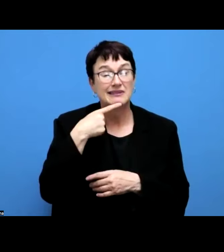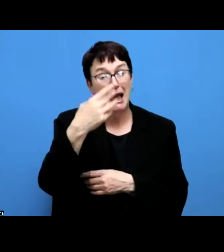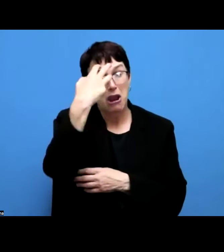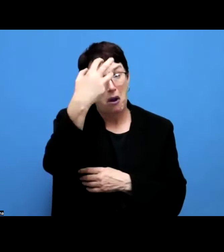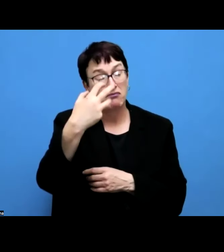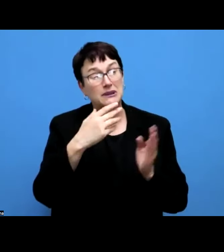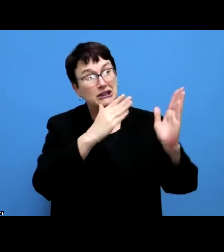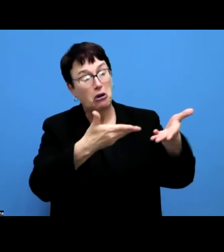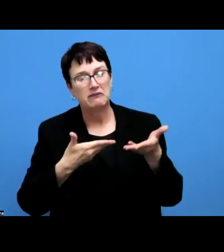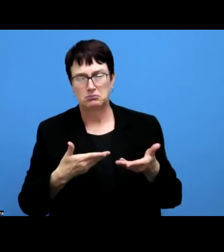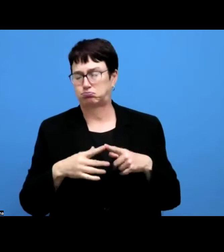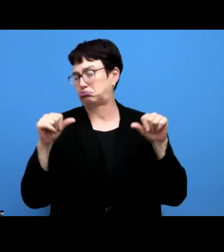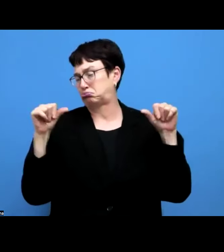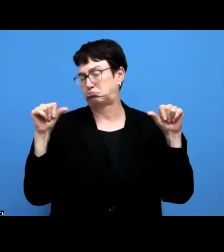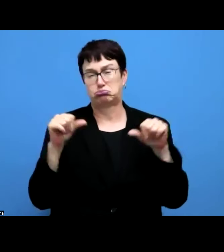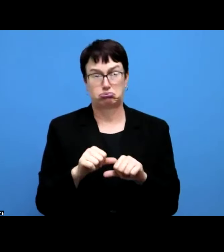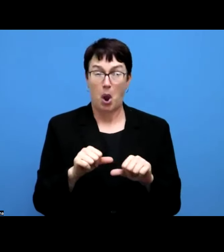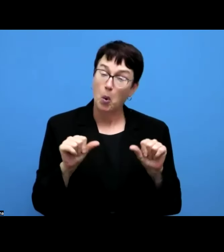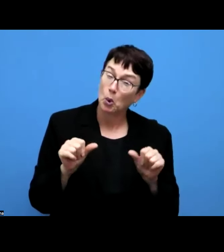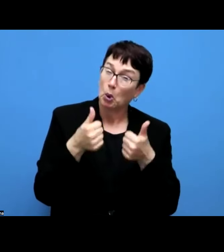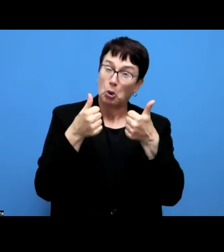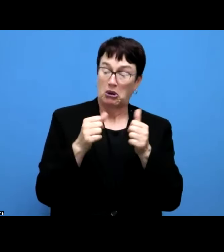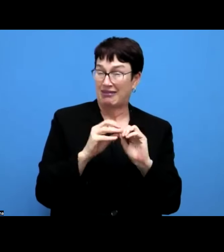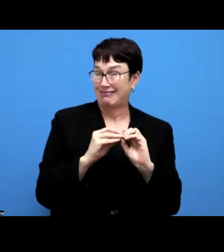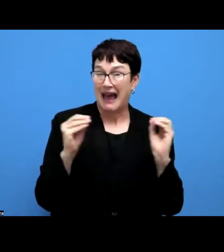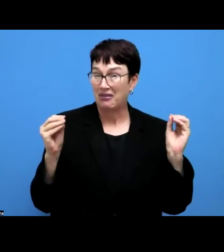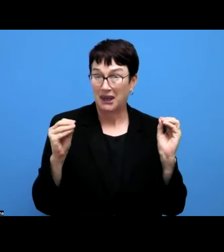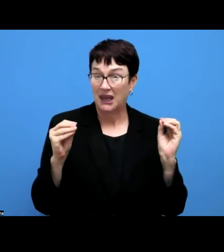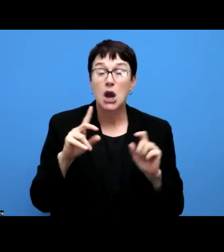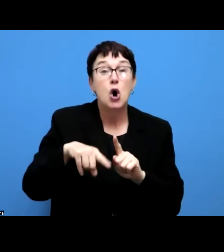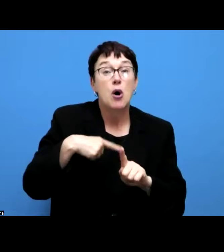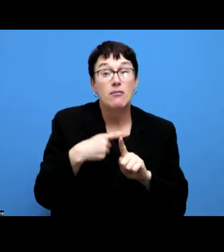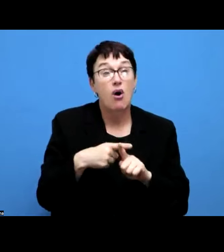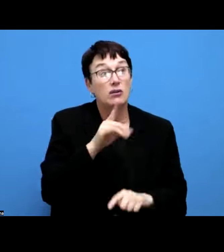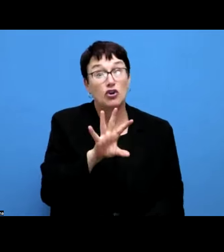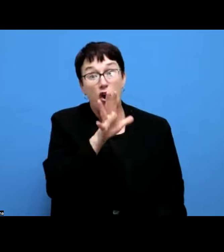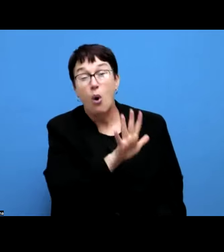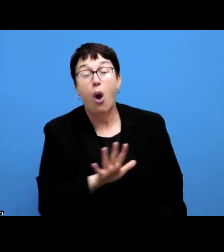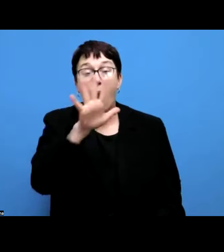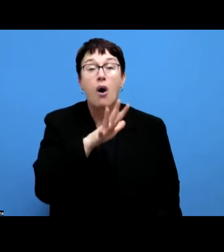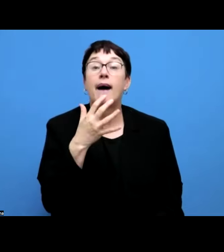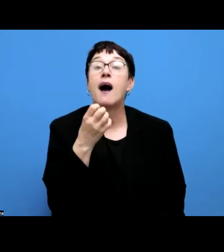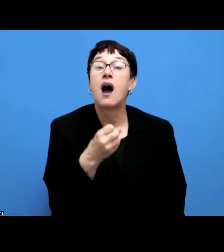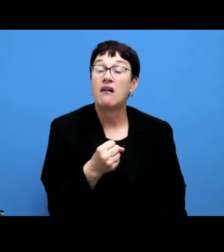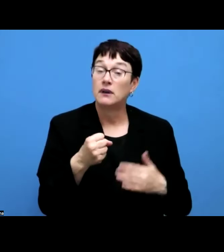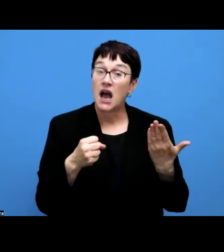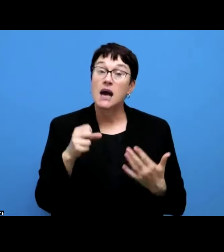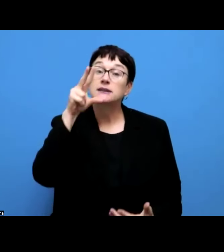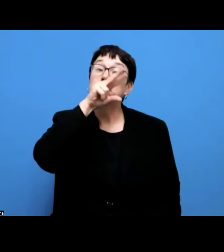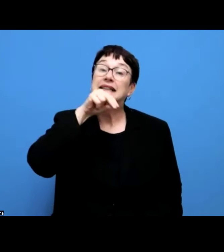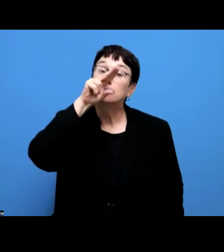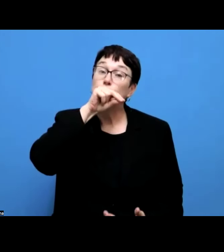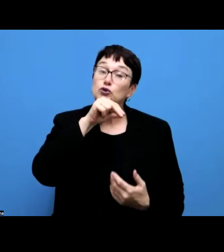very limited. There is only one speech therapist for the whole country, and private services are very